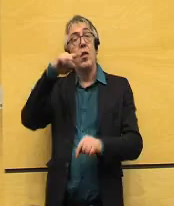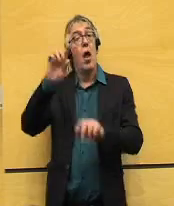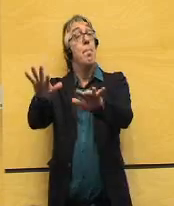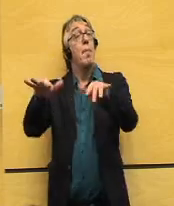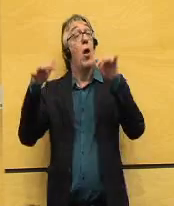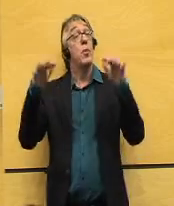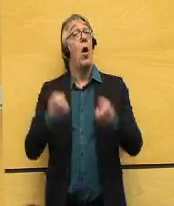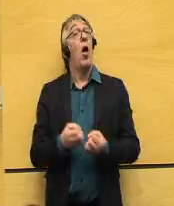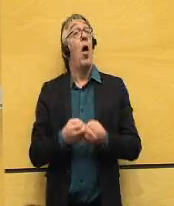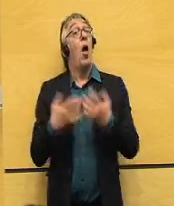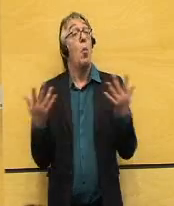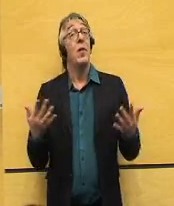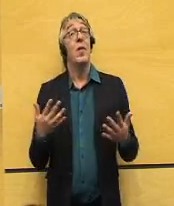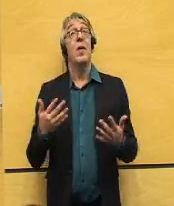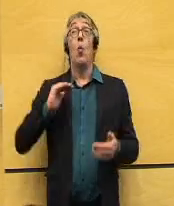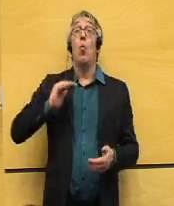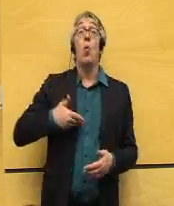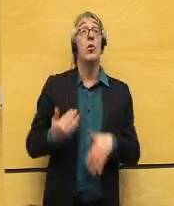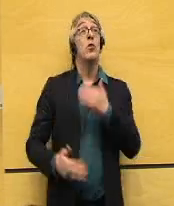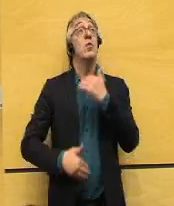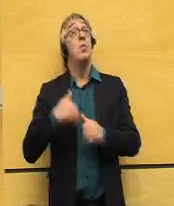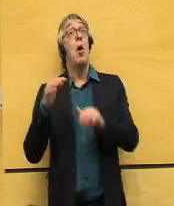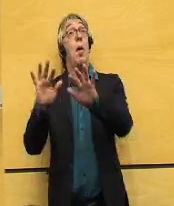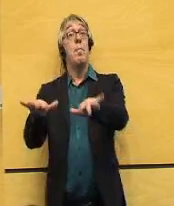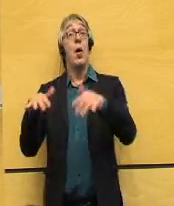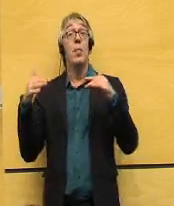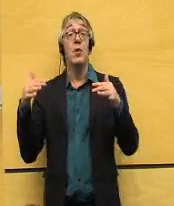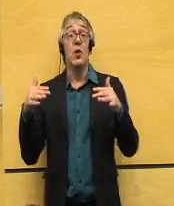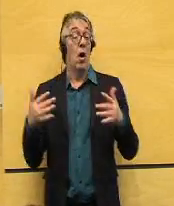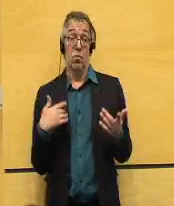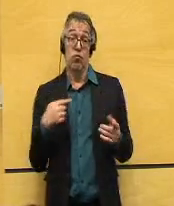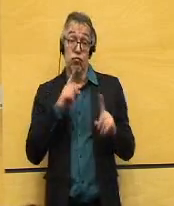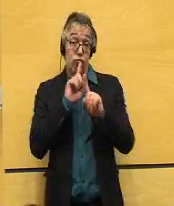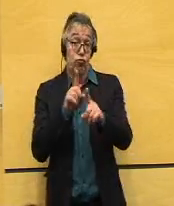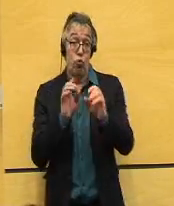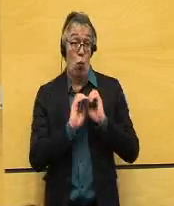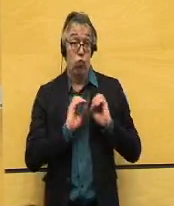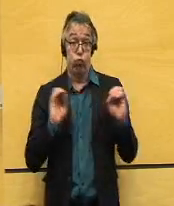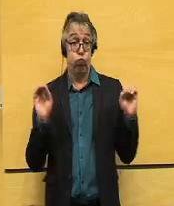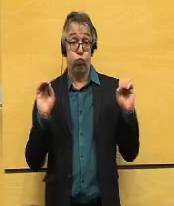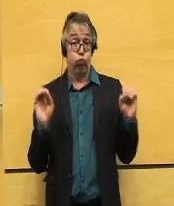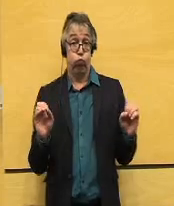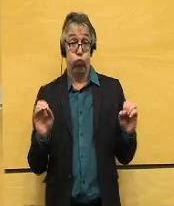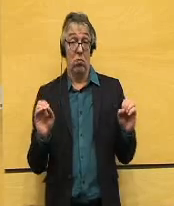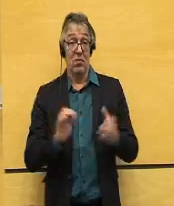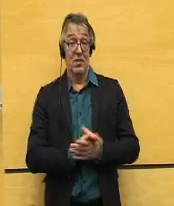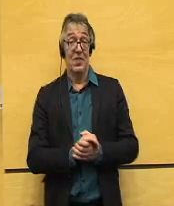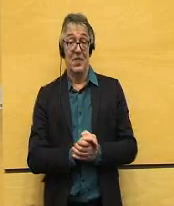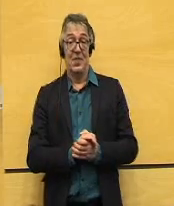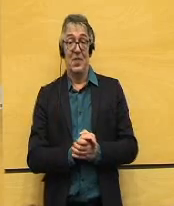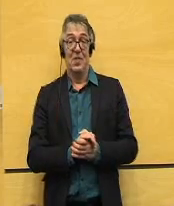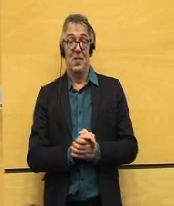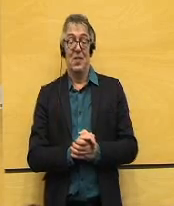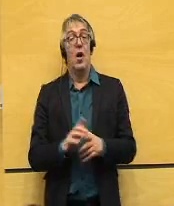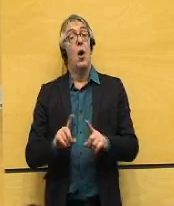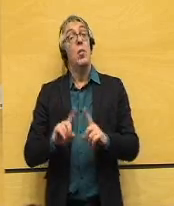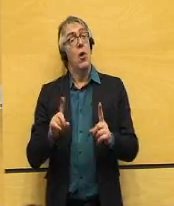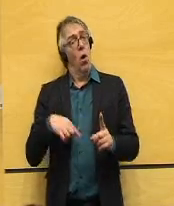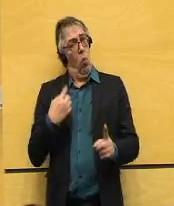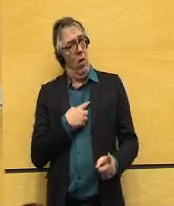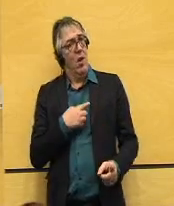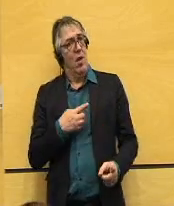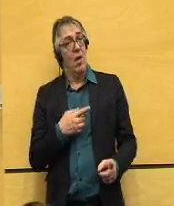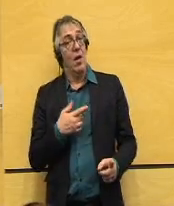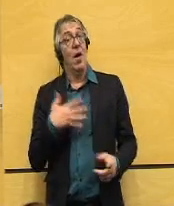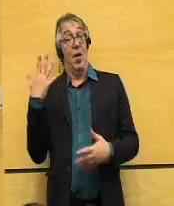with disability in the parliament, but we also have a support system and encourage women with